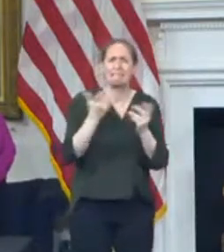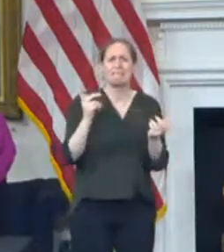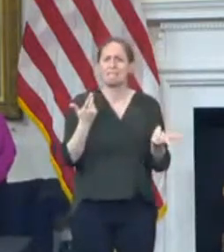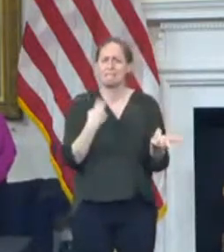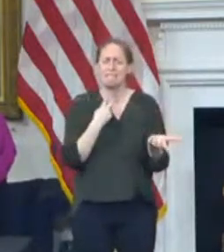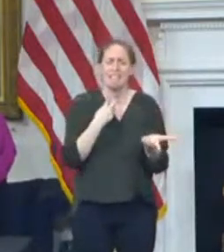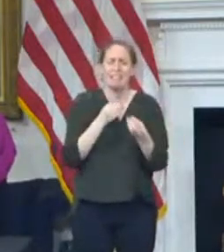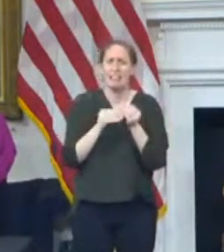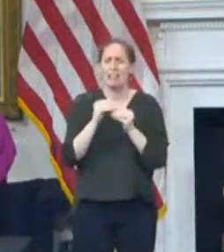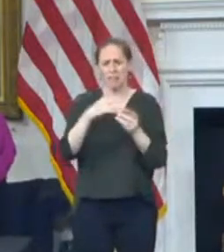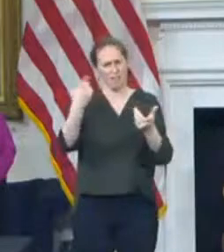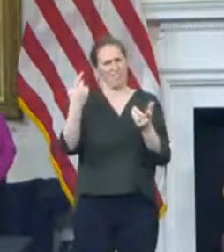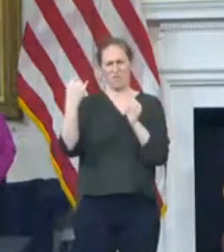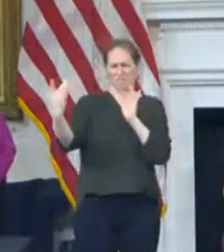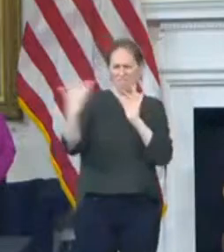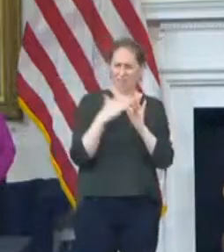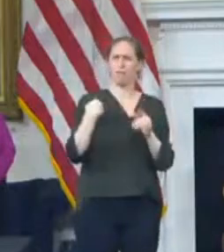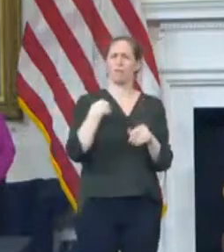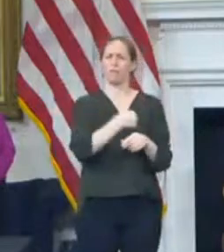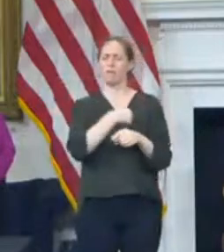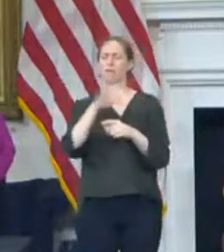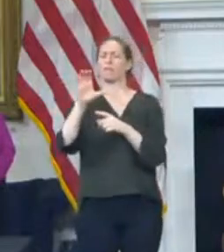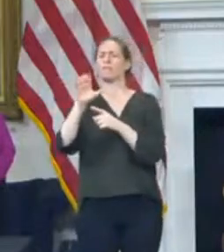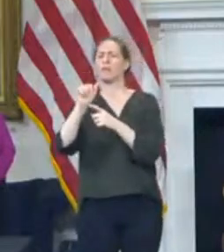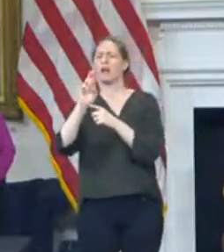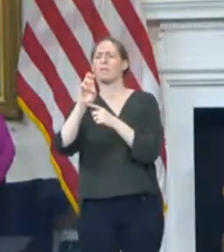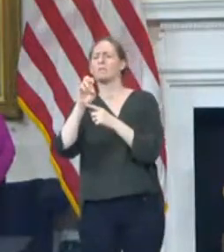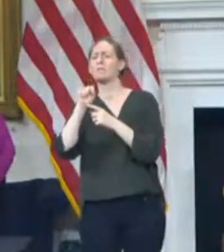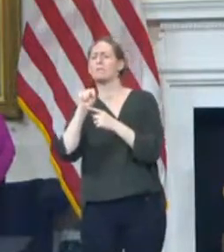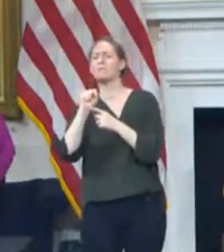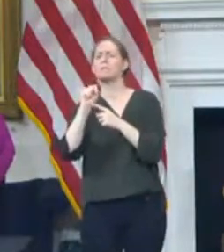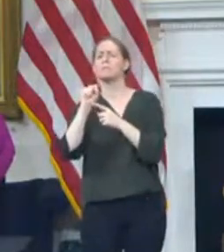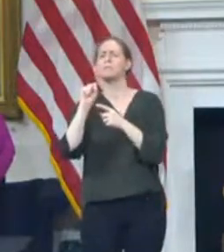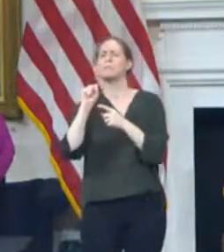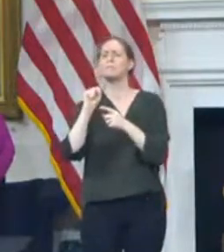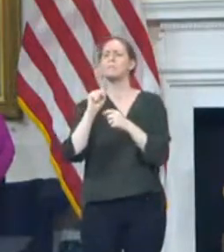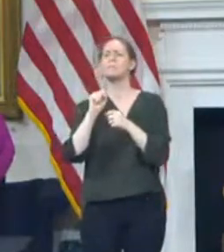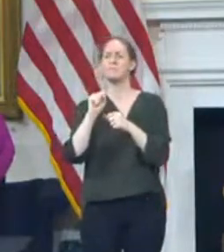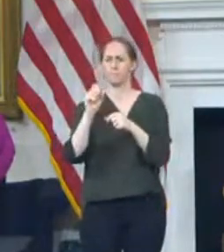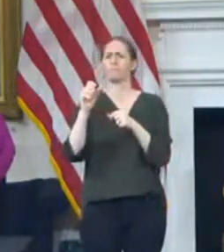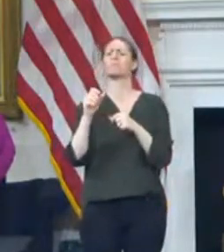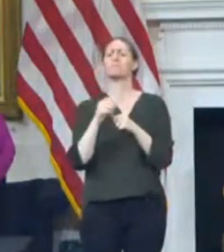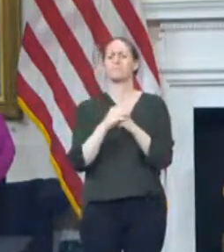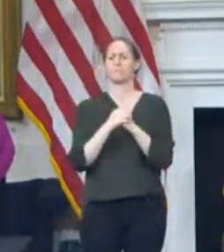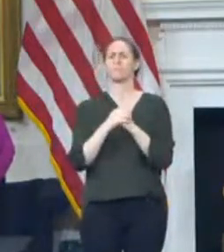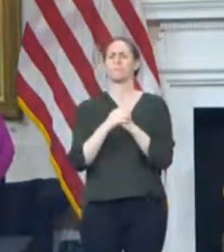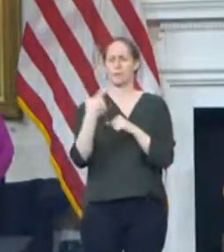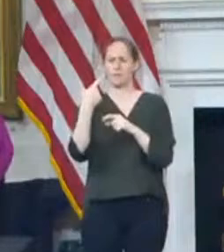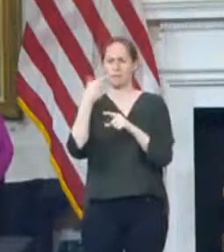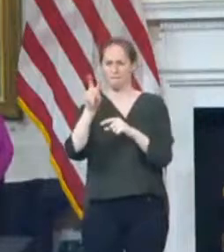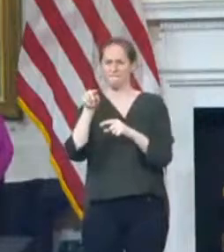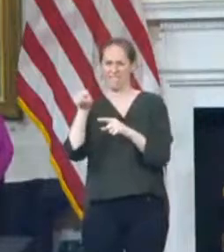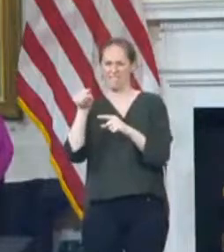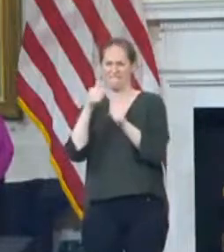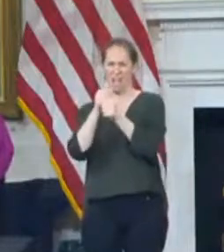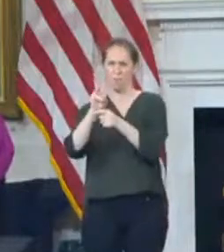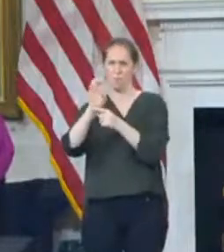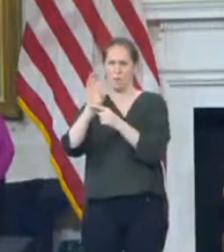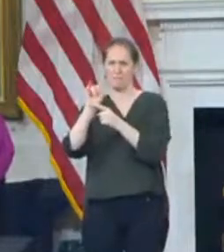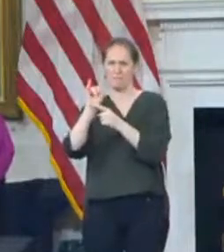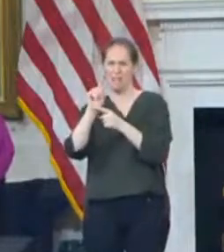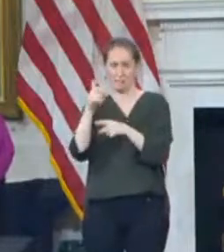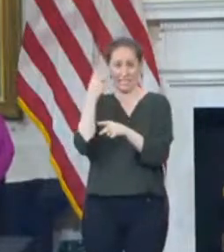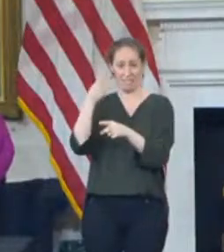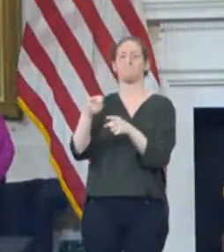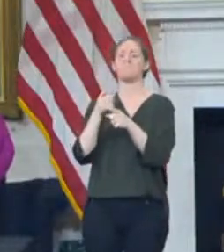go to open.maryland.gov to learn more about these economic relief programs. Today,